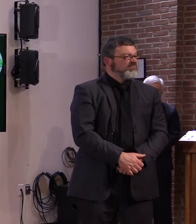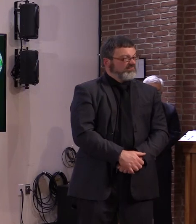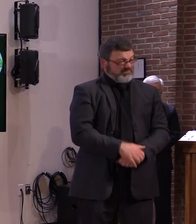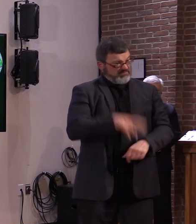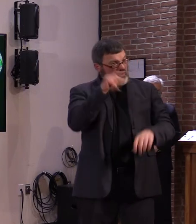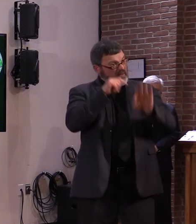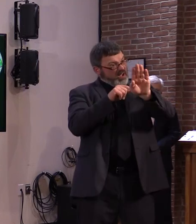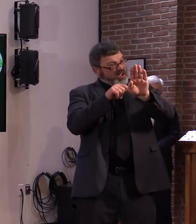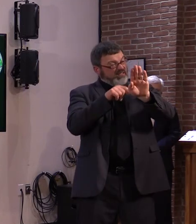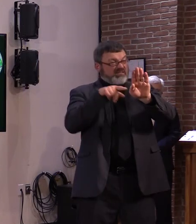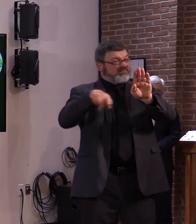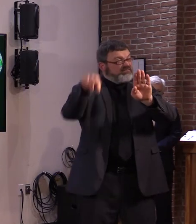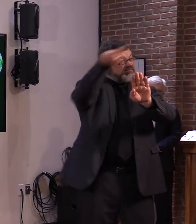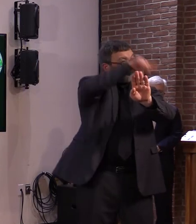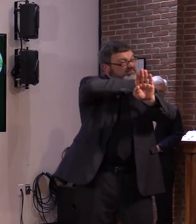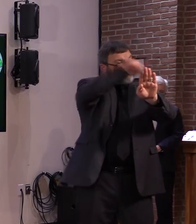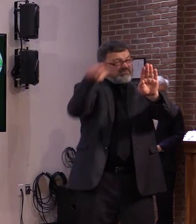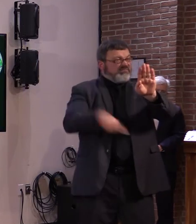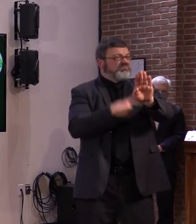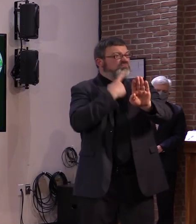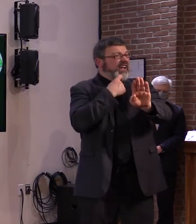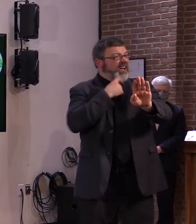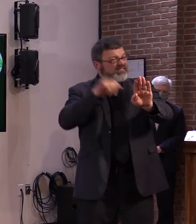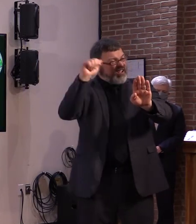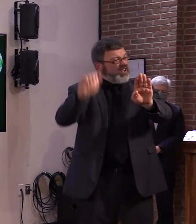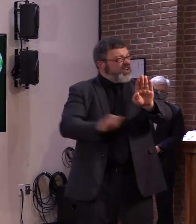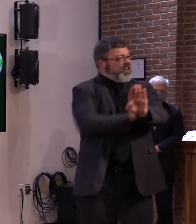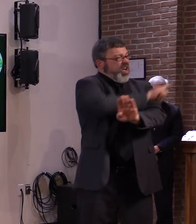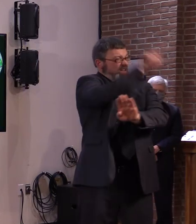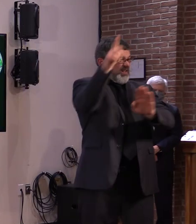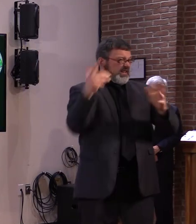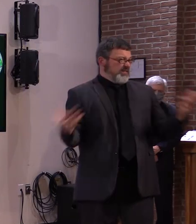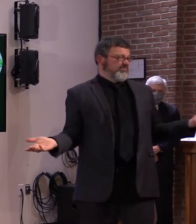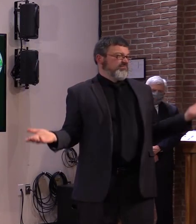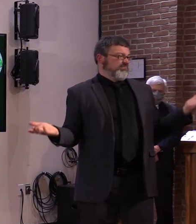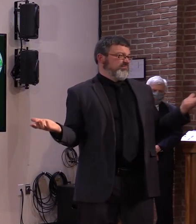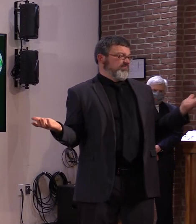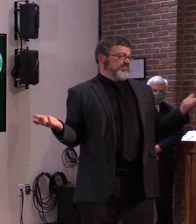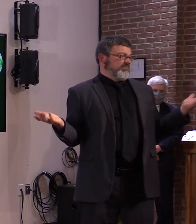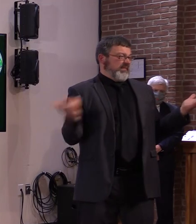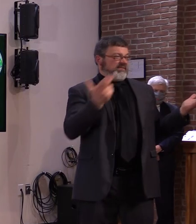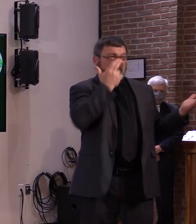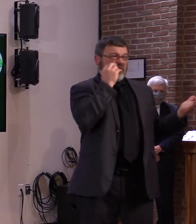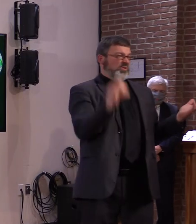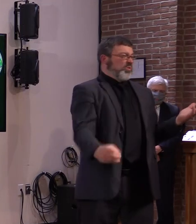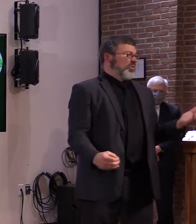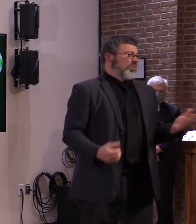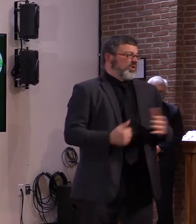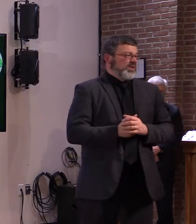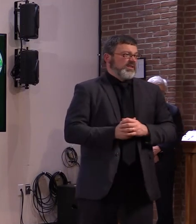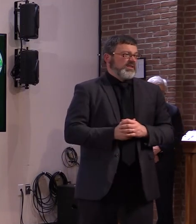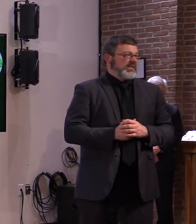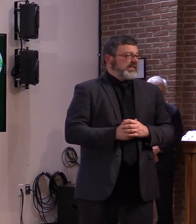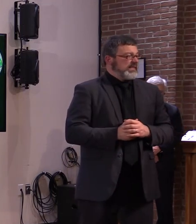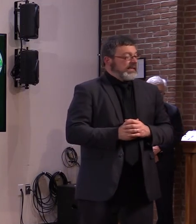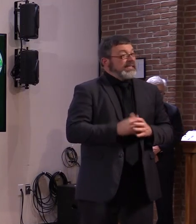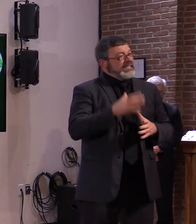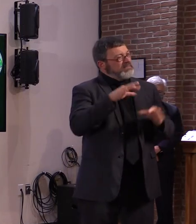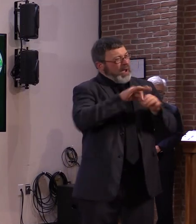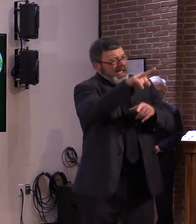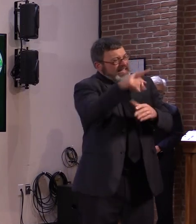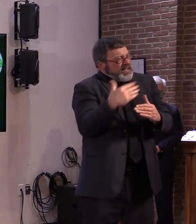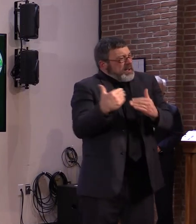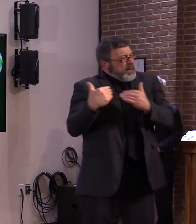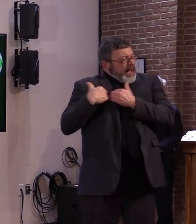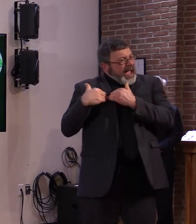I am confident that if we acknowledge these risks up front and act responsibly, we'll be able to keep our schools open through the winter for our kids.